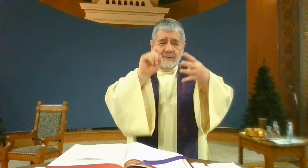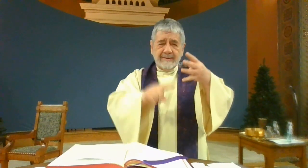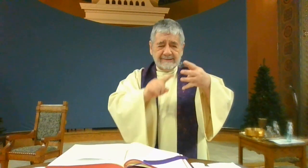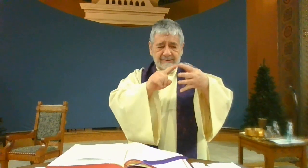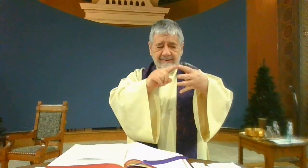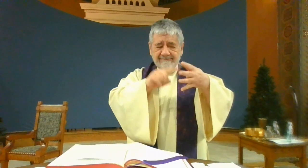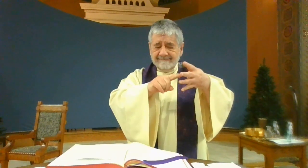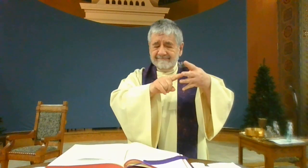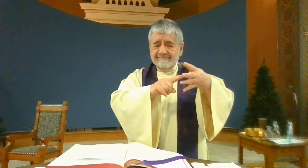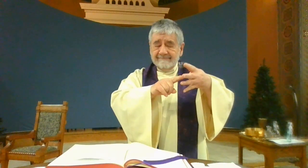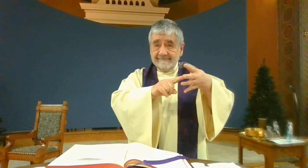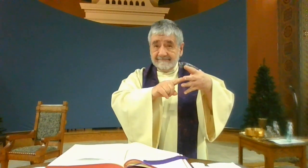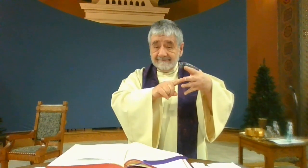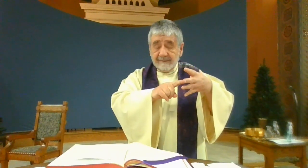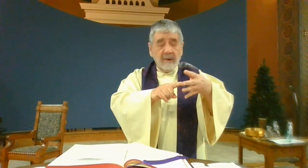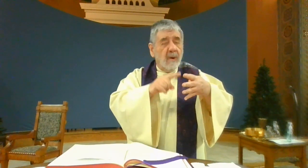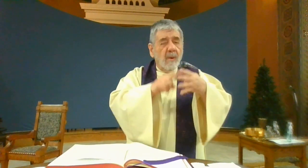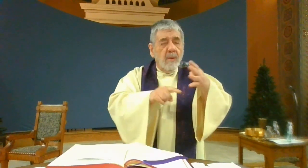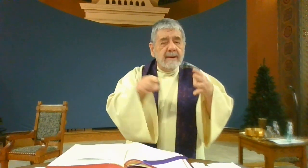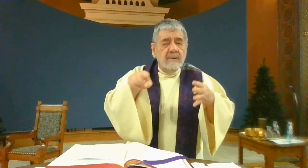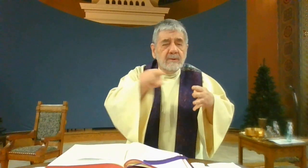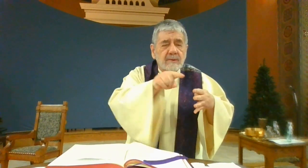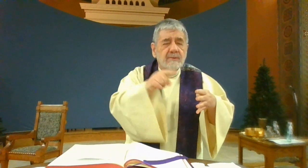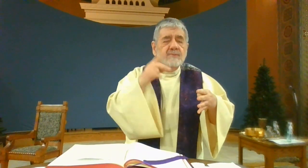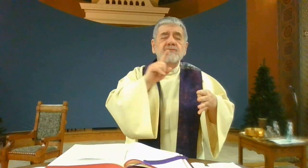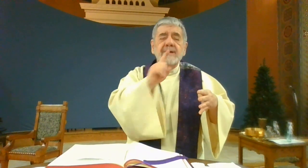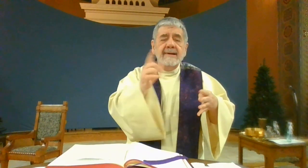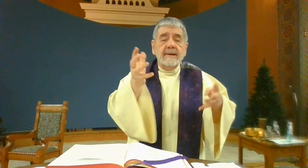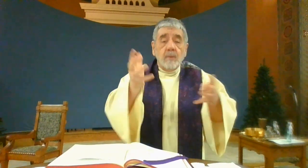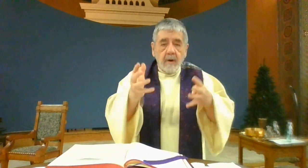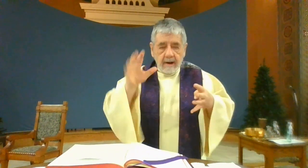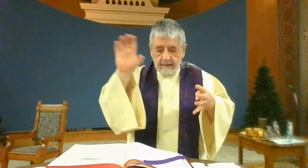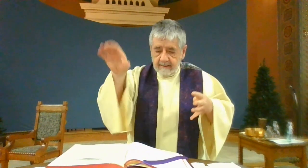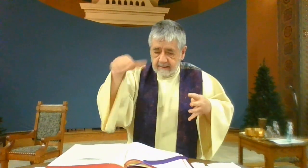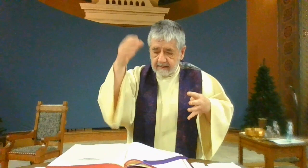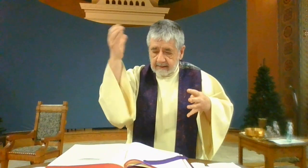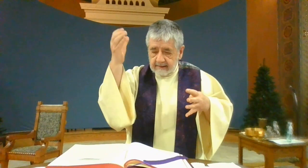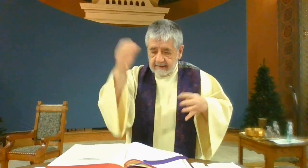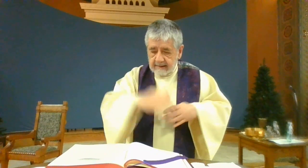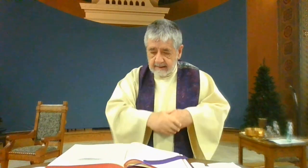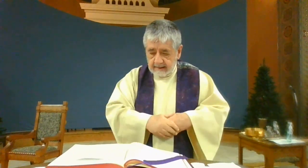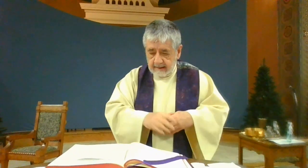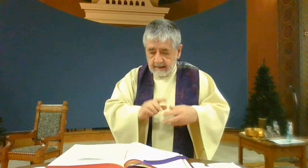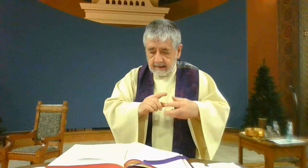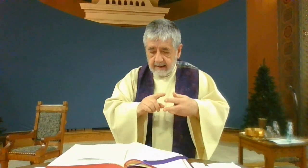There are other questions. What do you really want for Christmas?